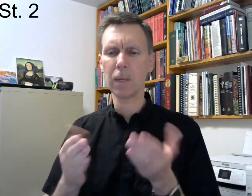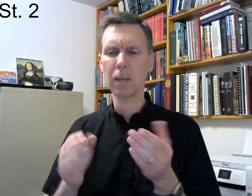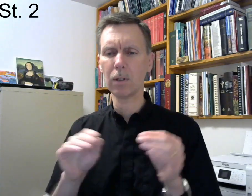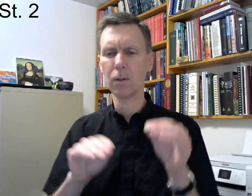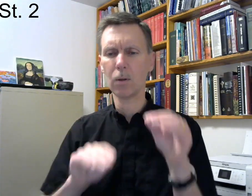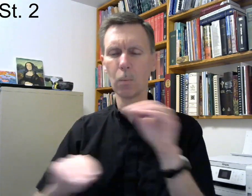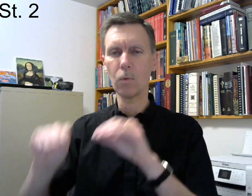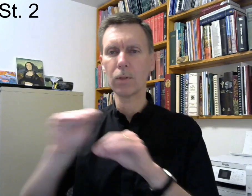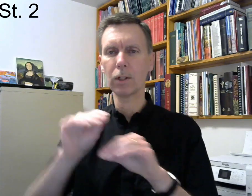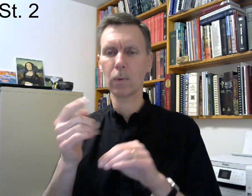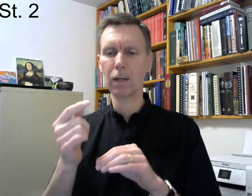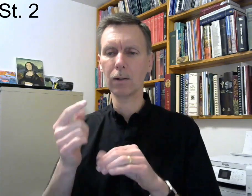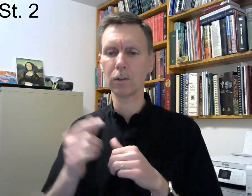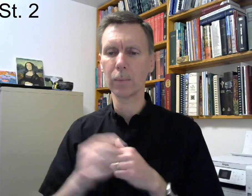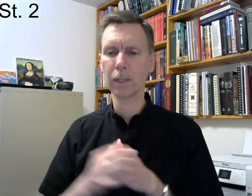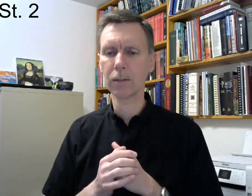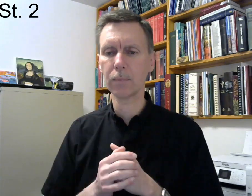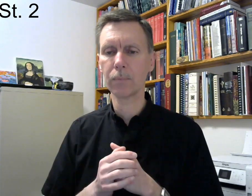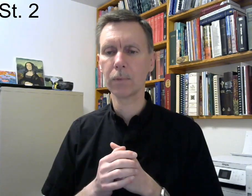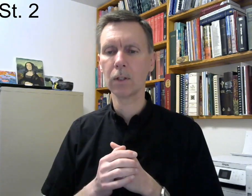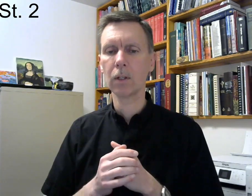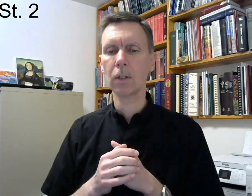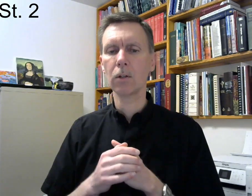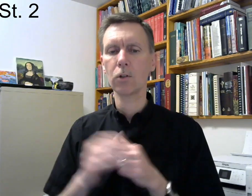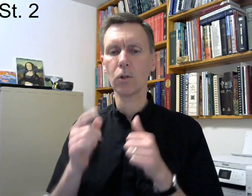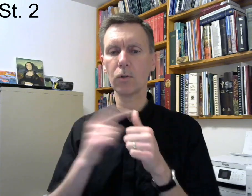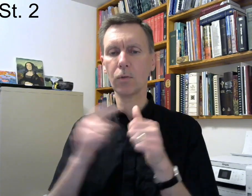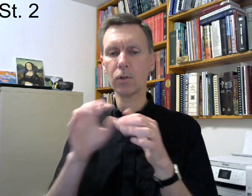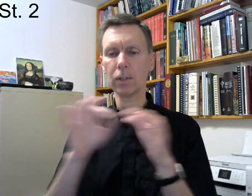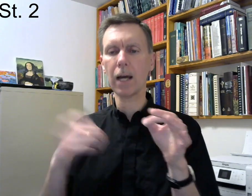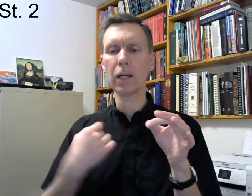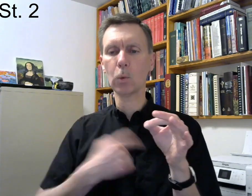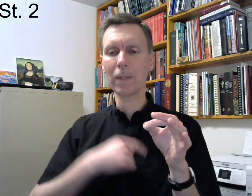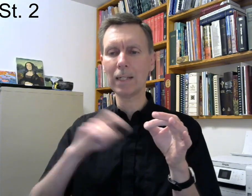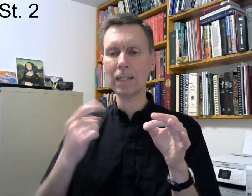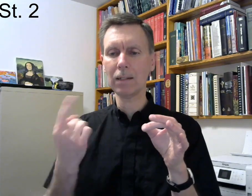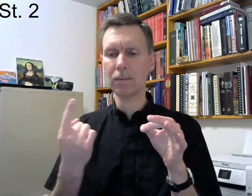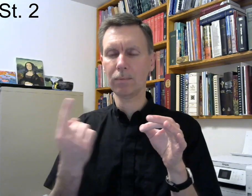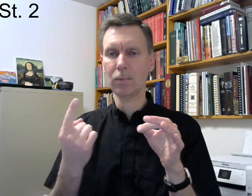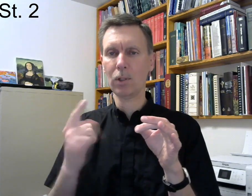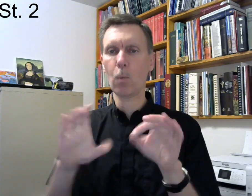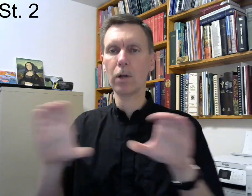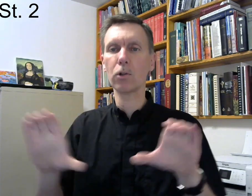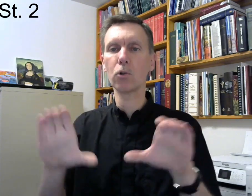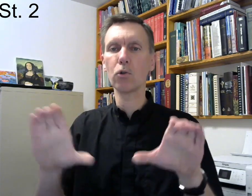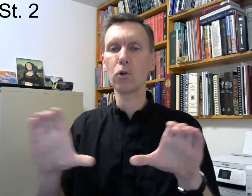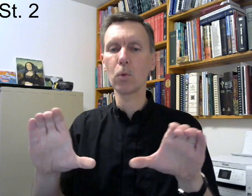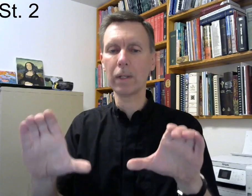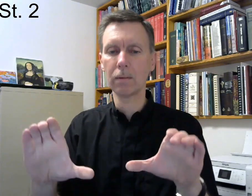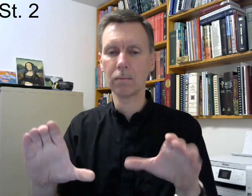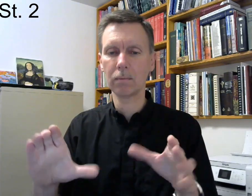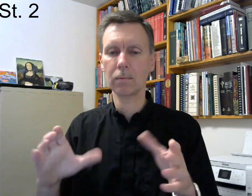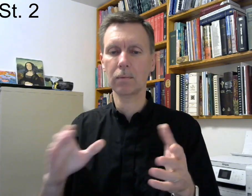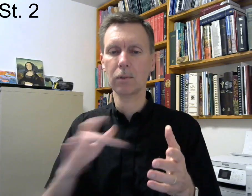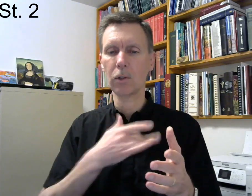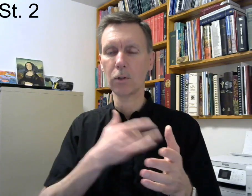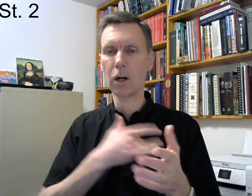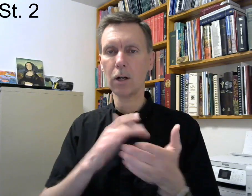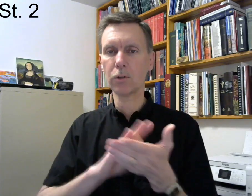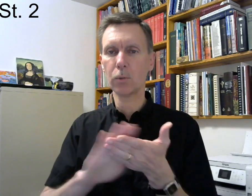maybe move things around a little bit. So the first line, we need someone doing, the heart's